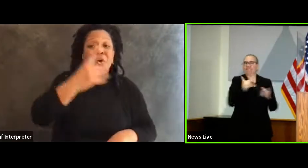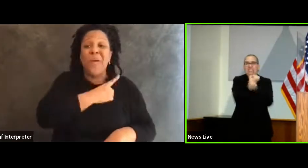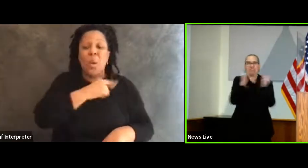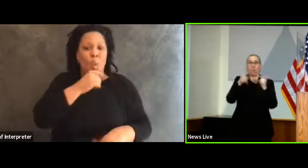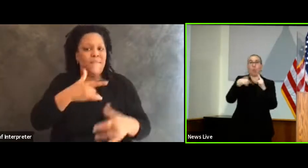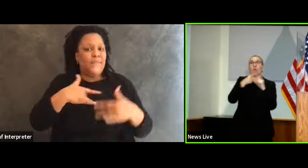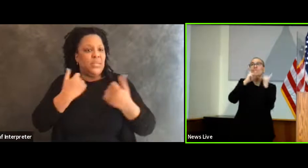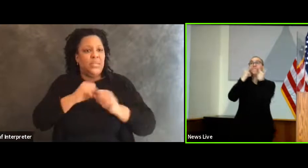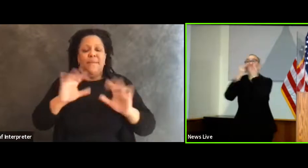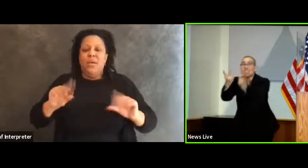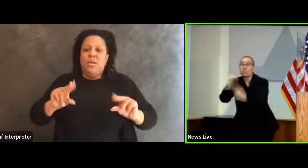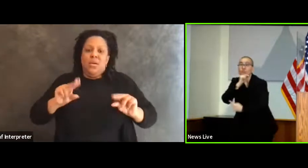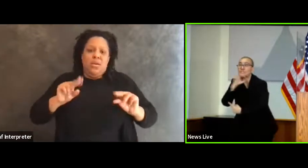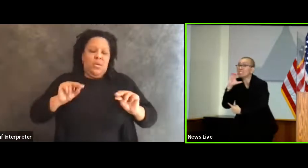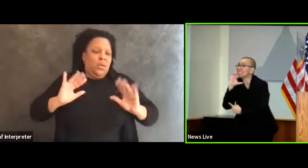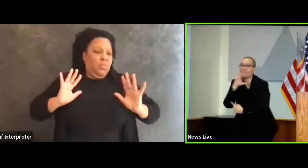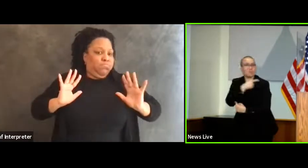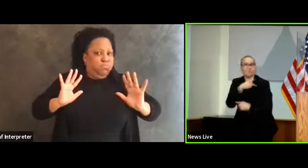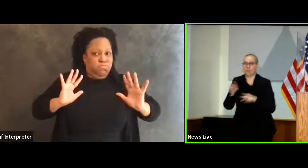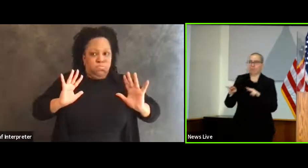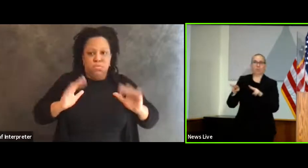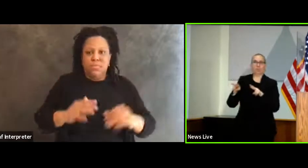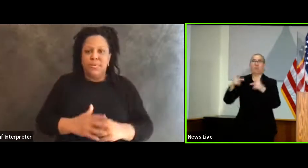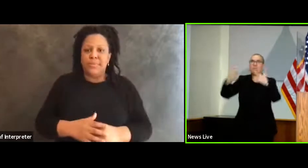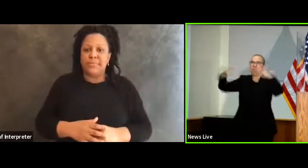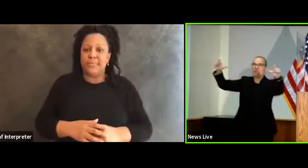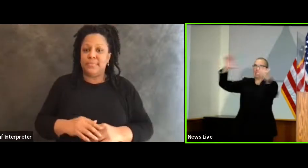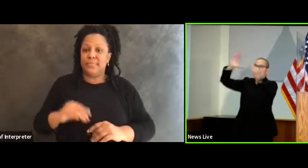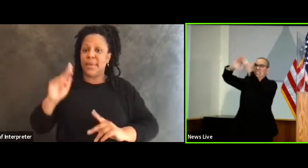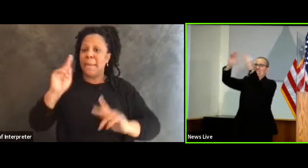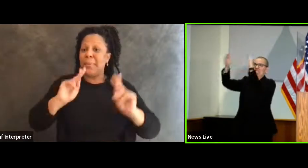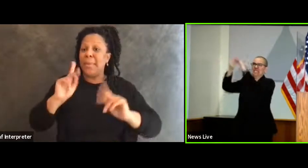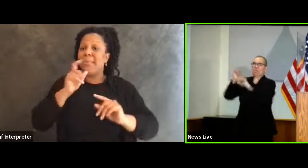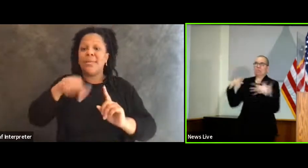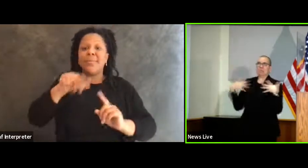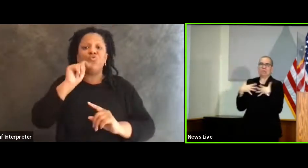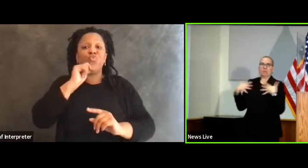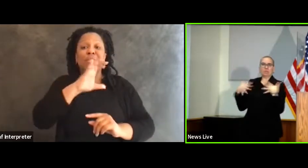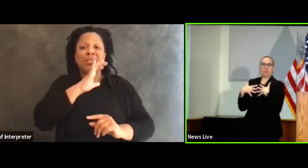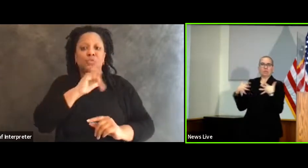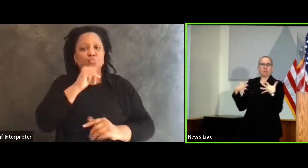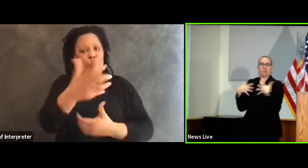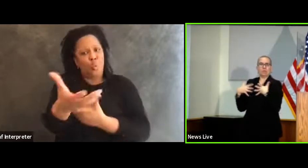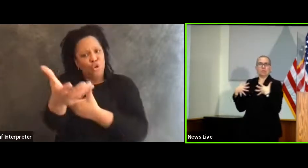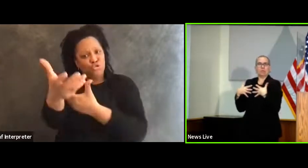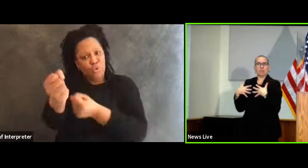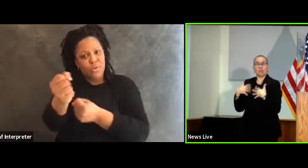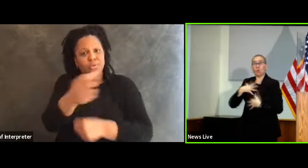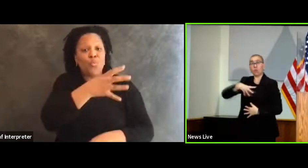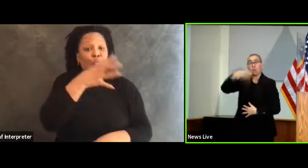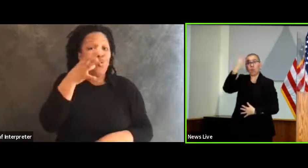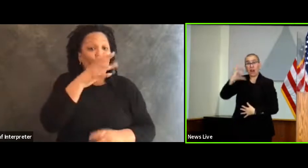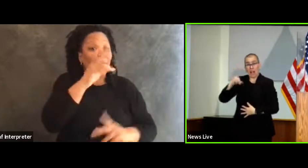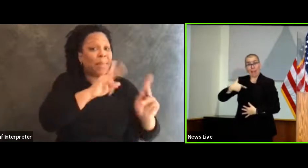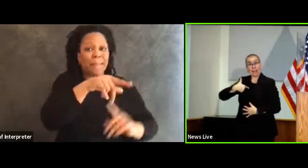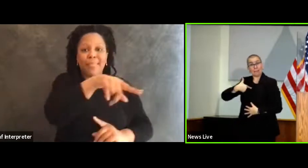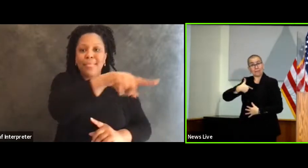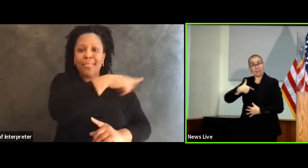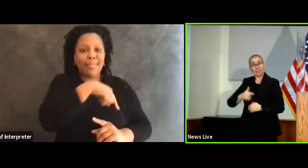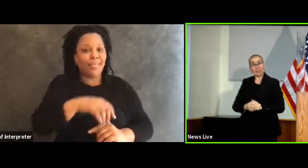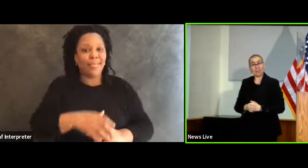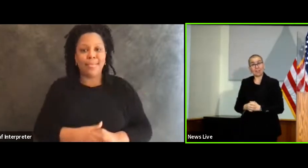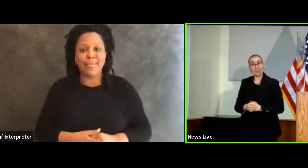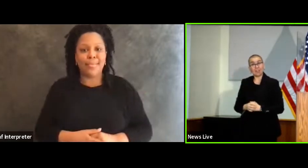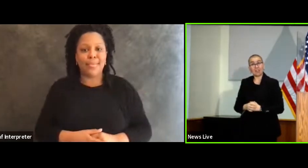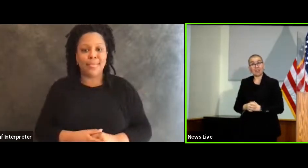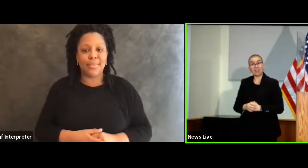trust the intentions of people like me. It is incumbent on us as leaders to make this right. It